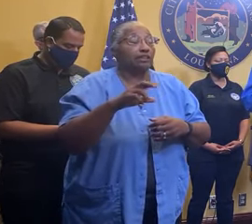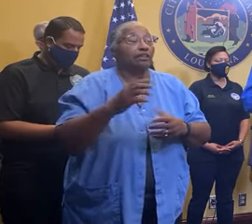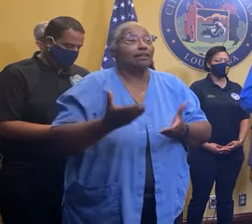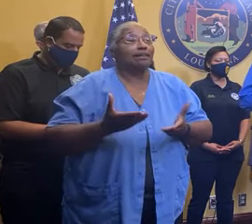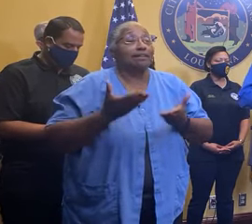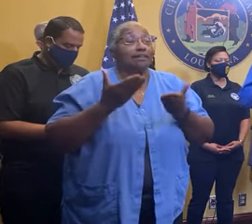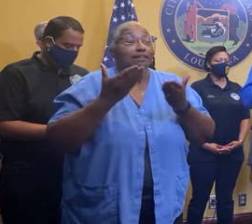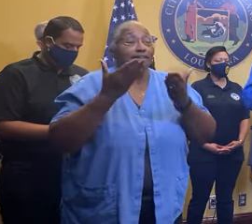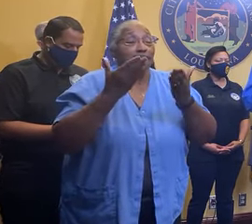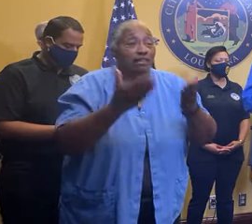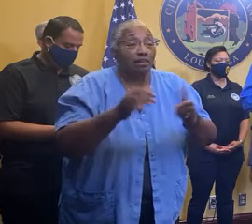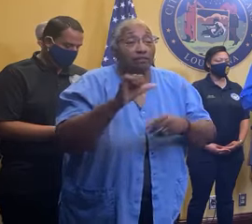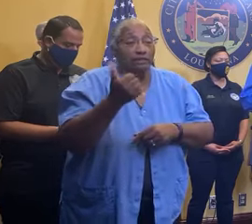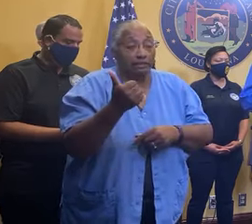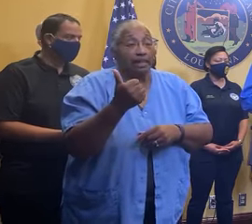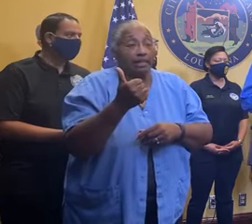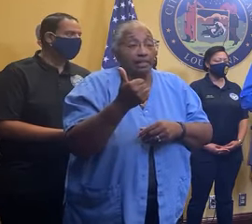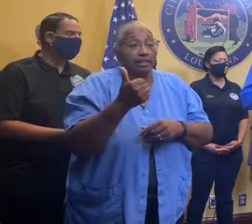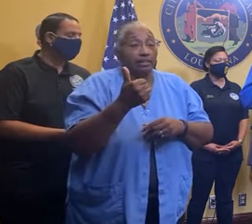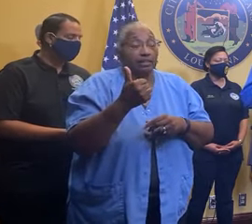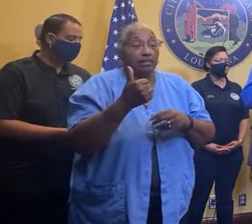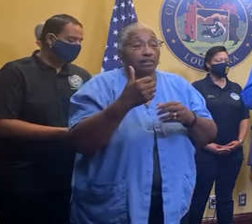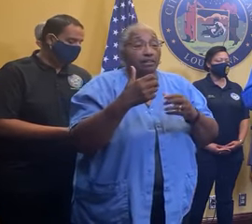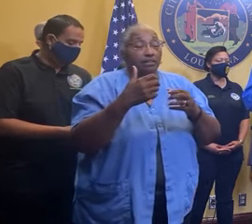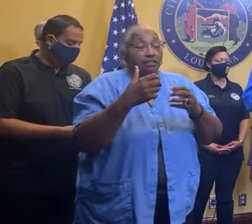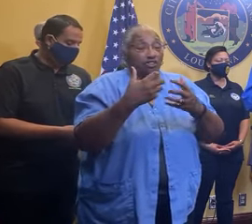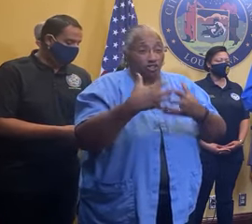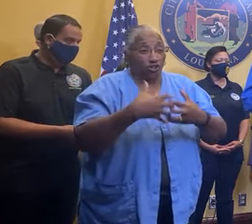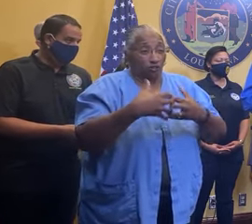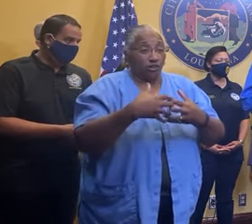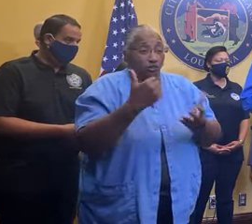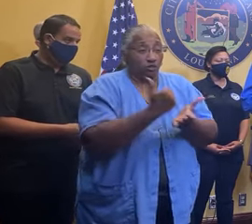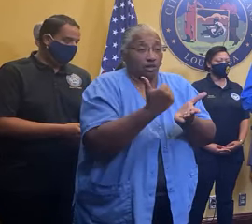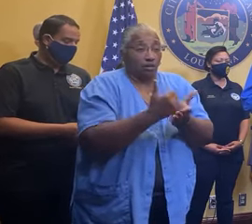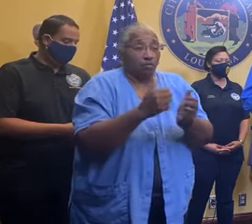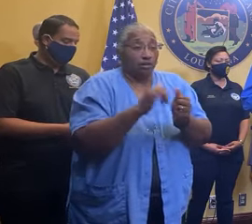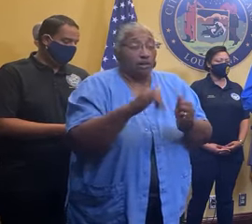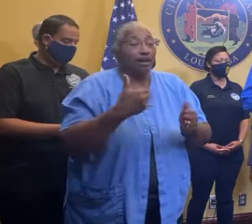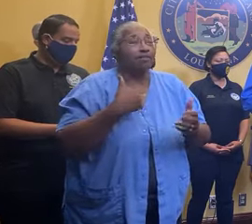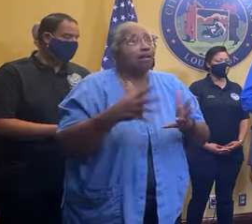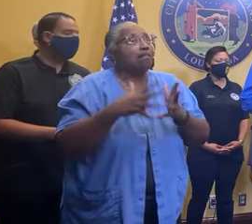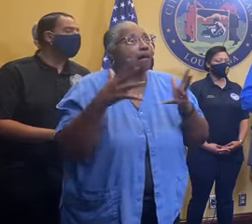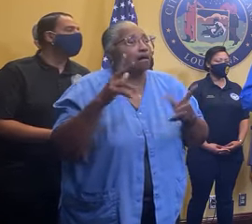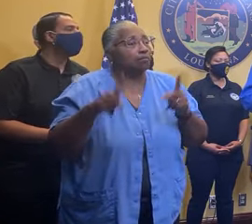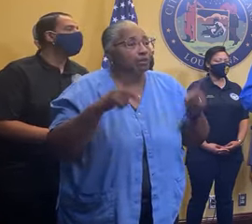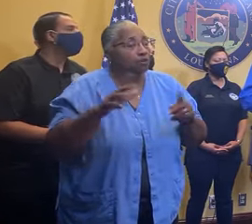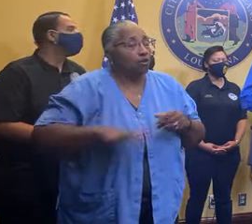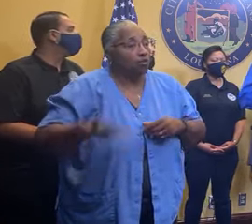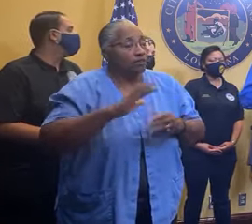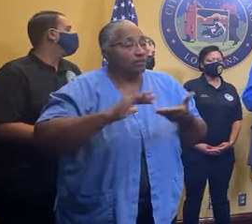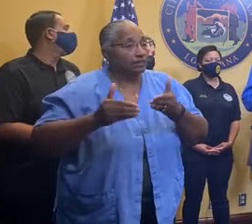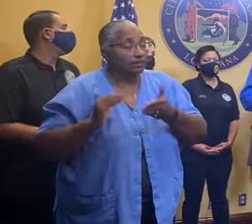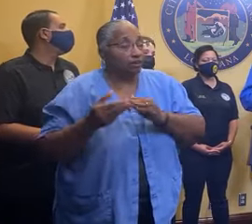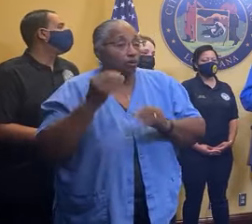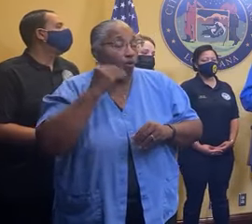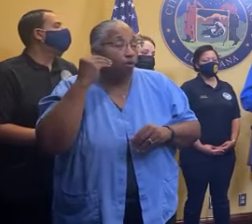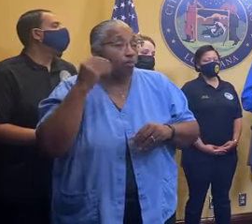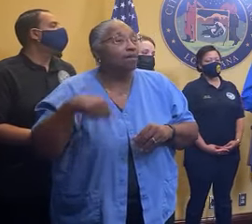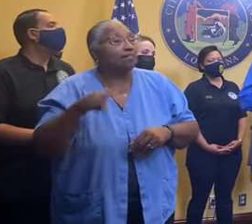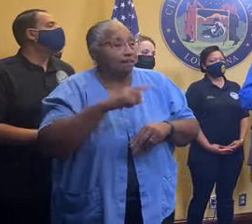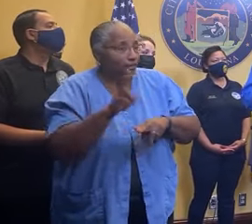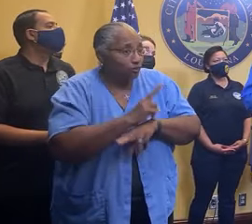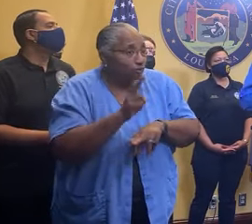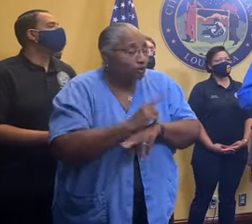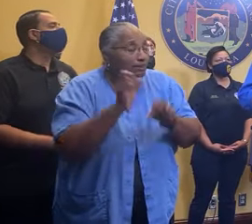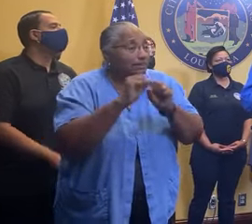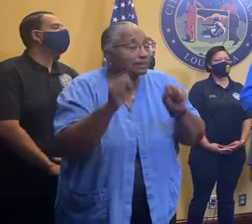ensure our sewage system keeps moving throughout this. We have a tremendous number of people throughout this city who are at home, and they're gonna use those systems.